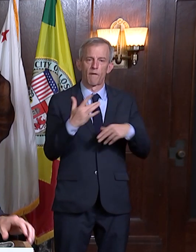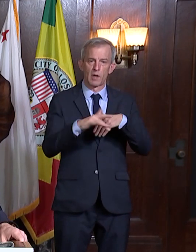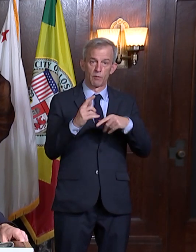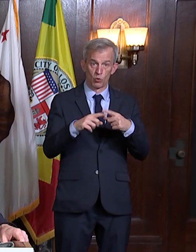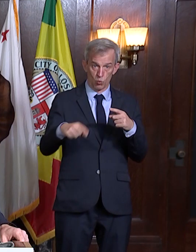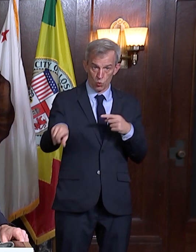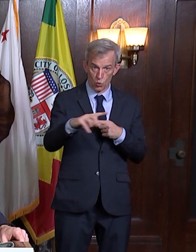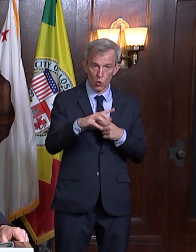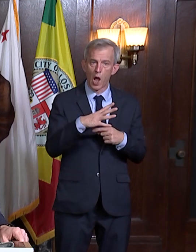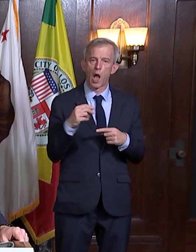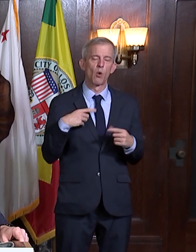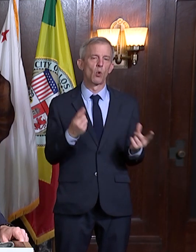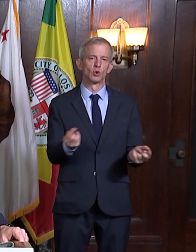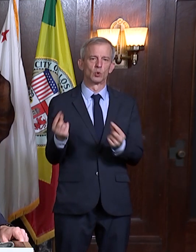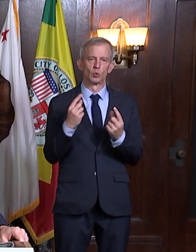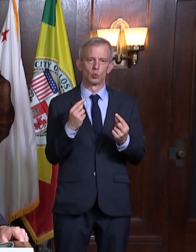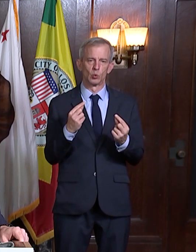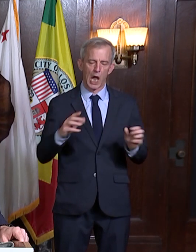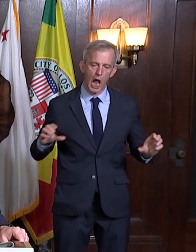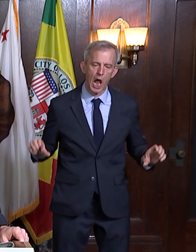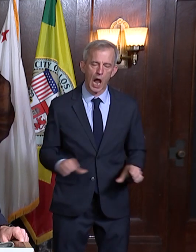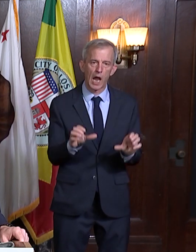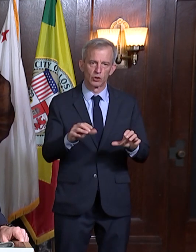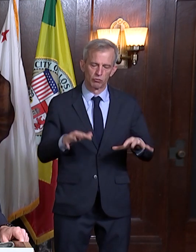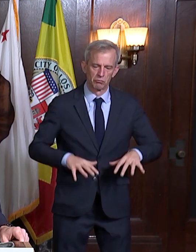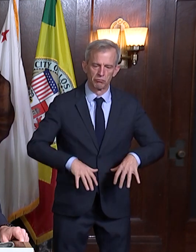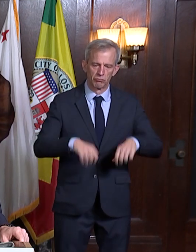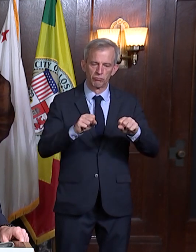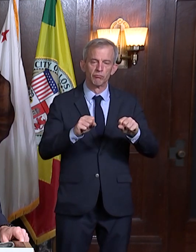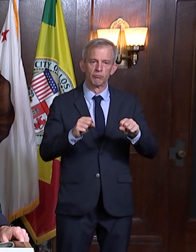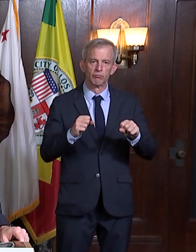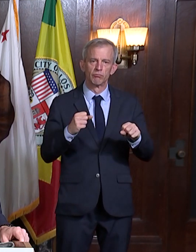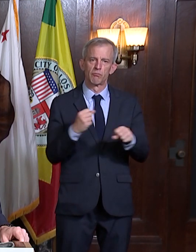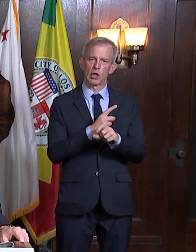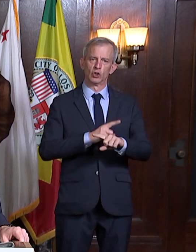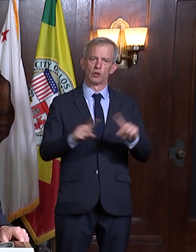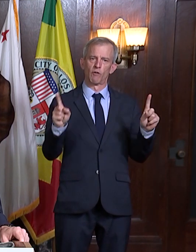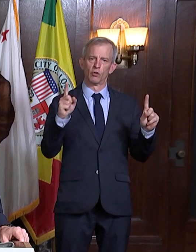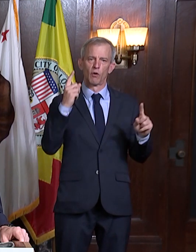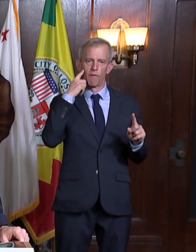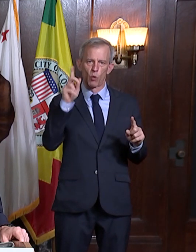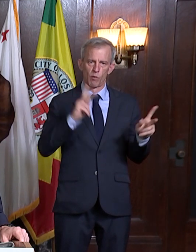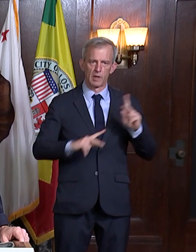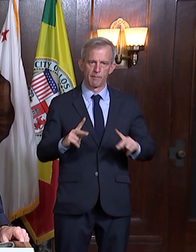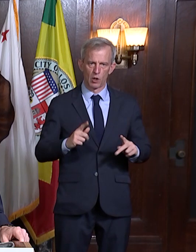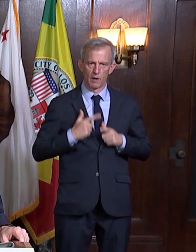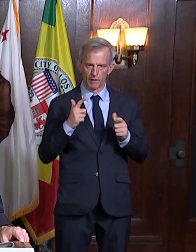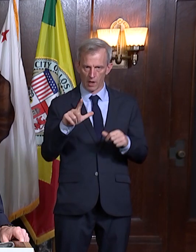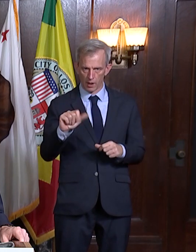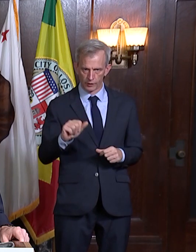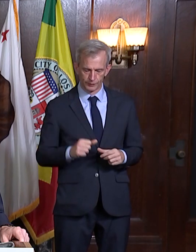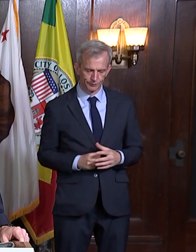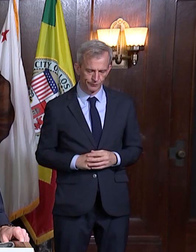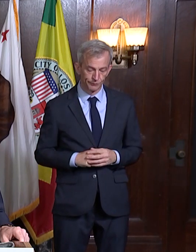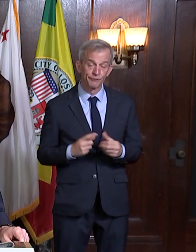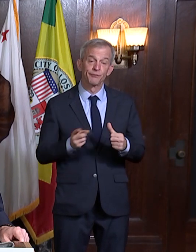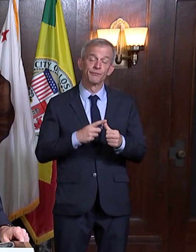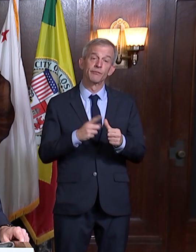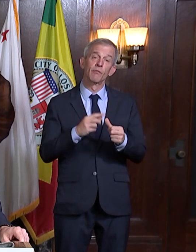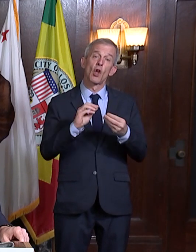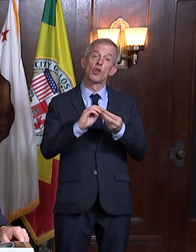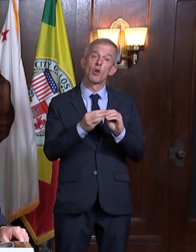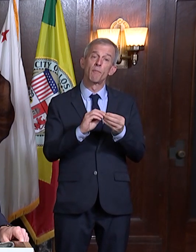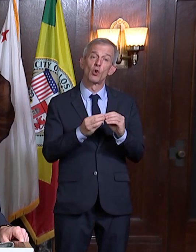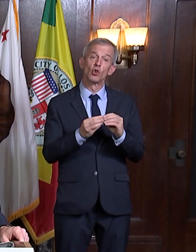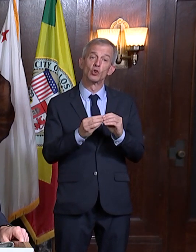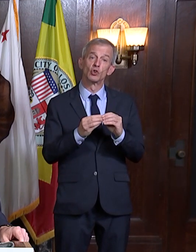can do, actions you can take to make a difference for your fellow Angelenos. First, the numbers. They look very different